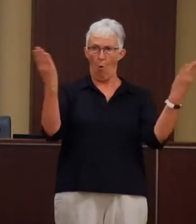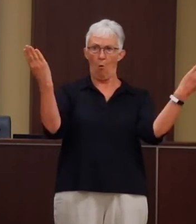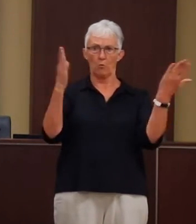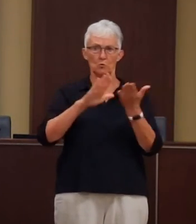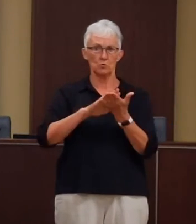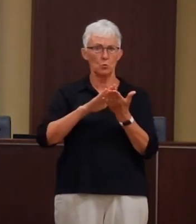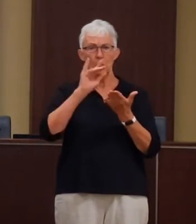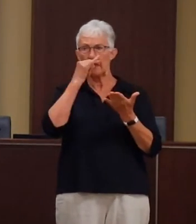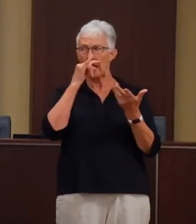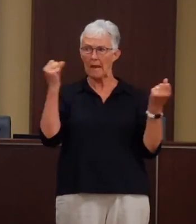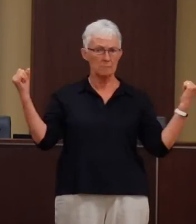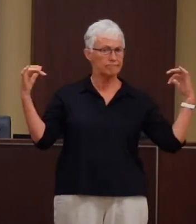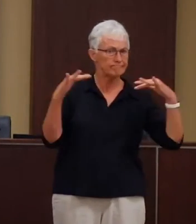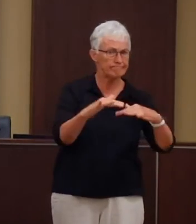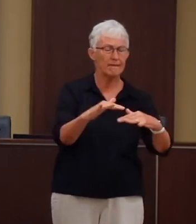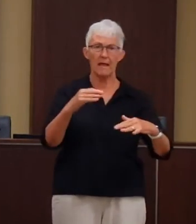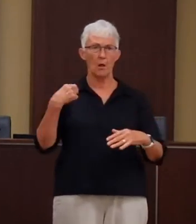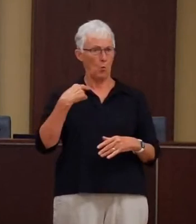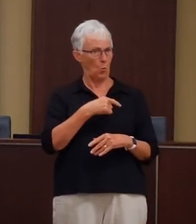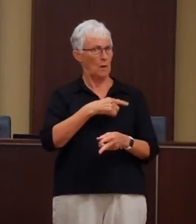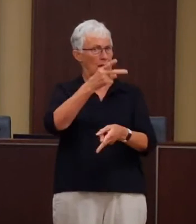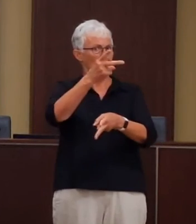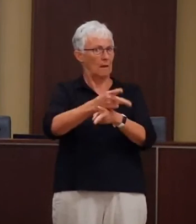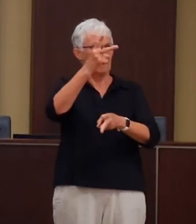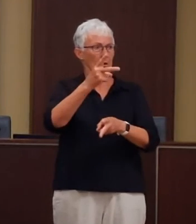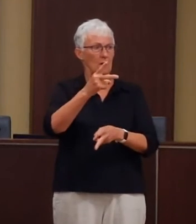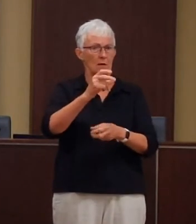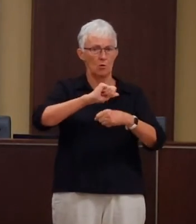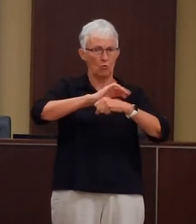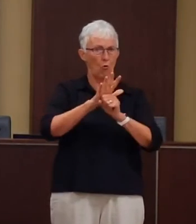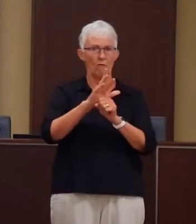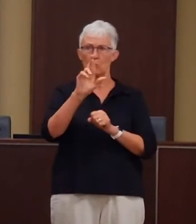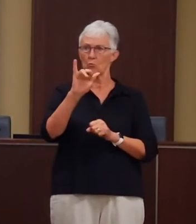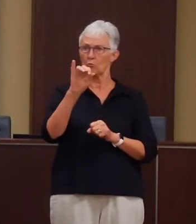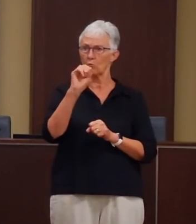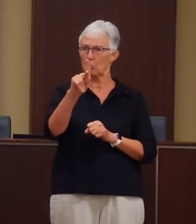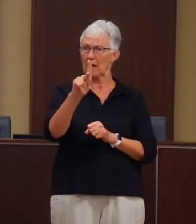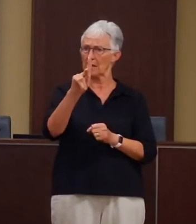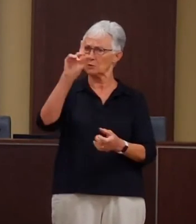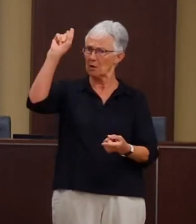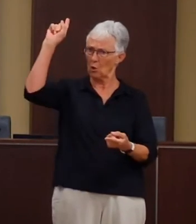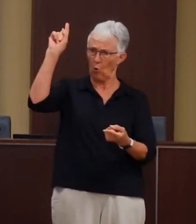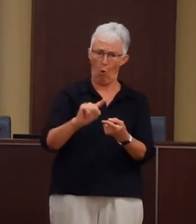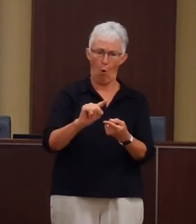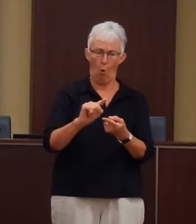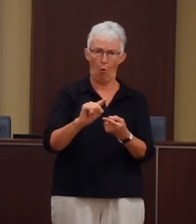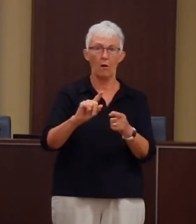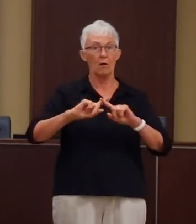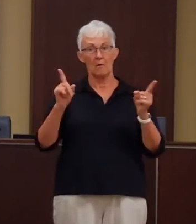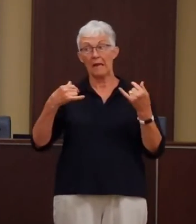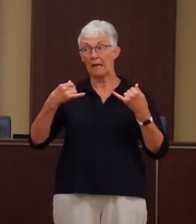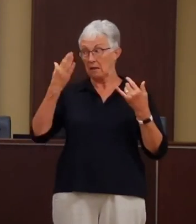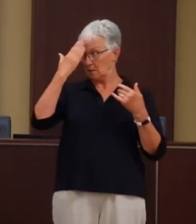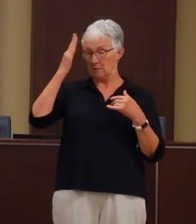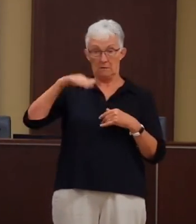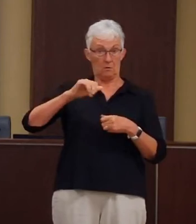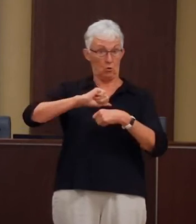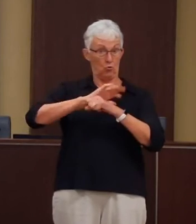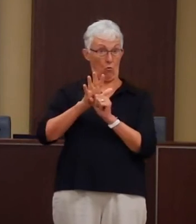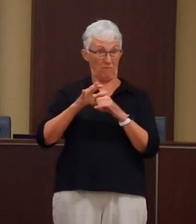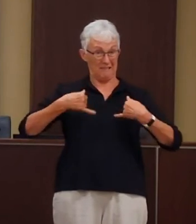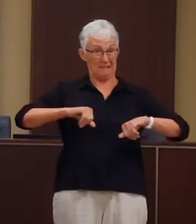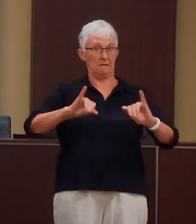did a very good job mitigating the risk of spread within our schools. But the risk of COVID isn't gone yet, so it's very, very important